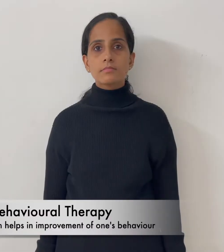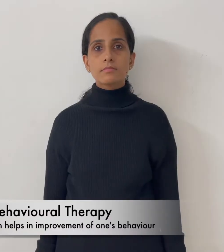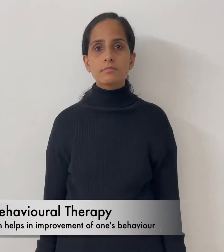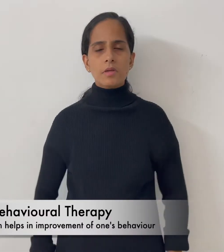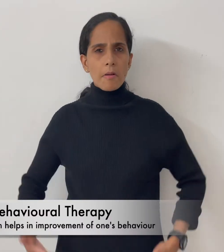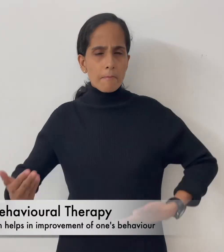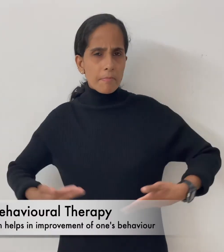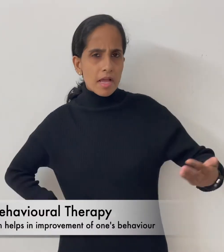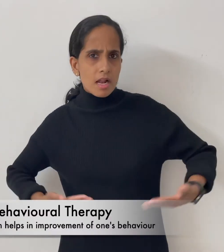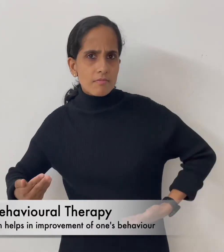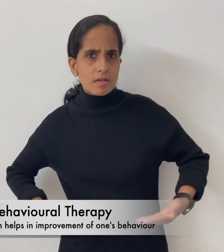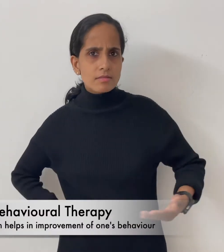Behavioral therapy.